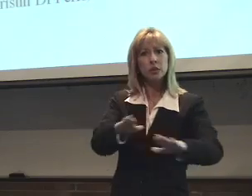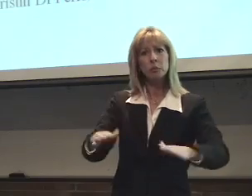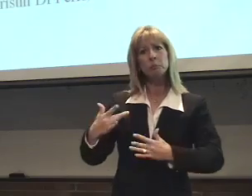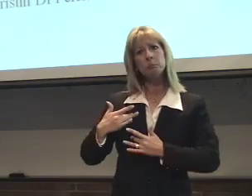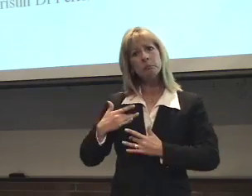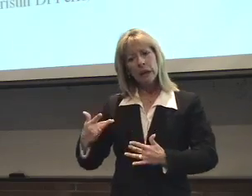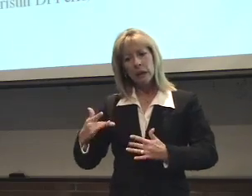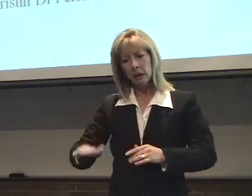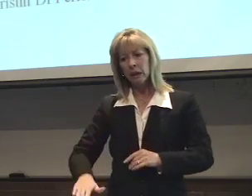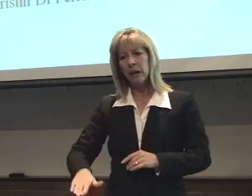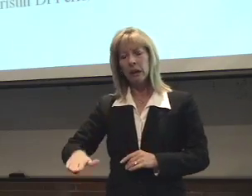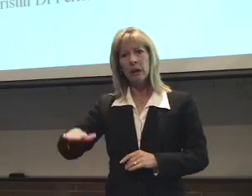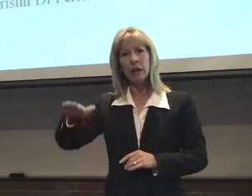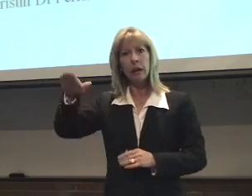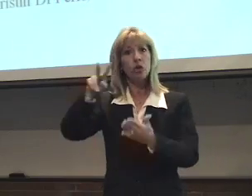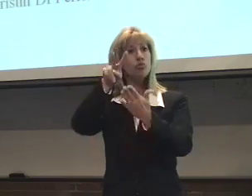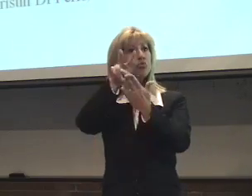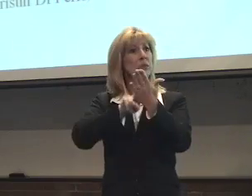why they tend to kind of max out there.